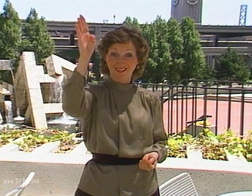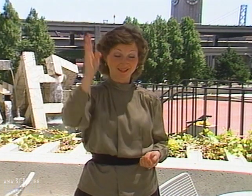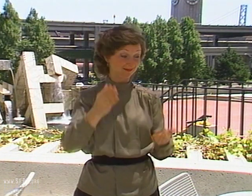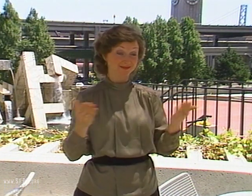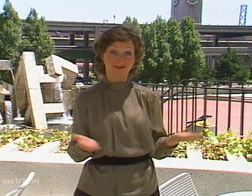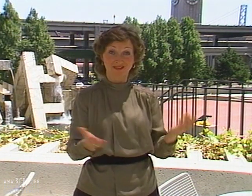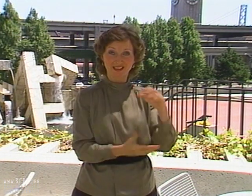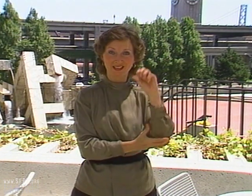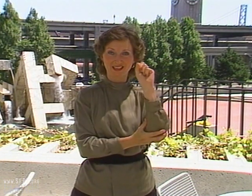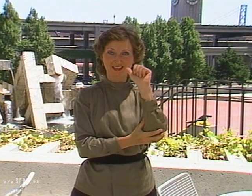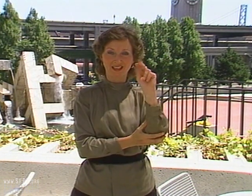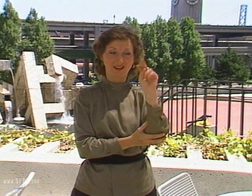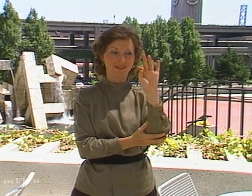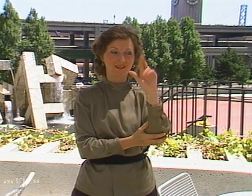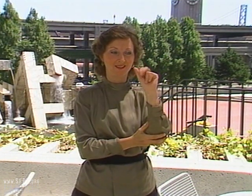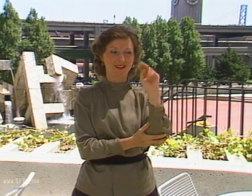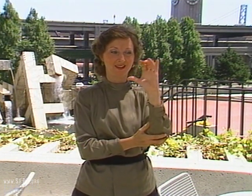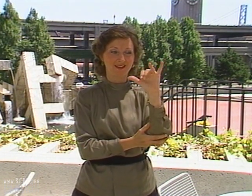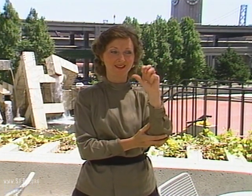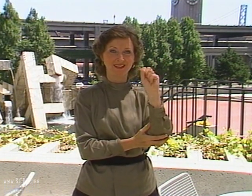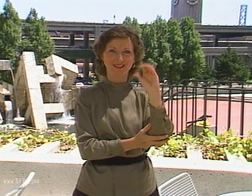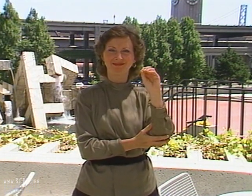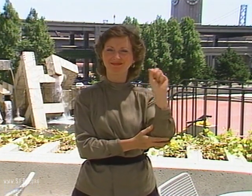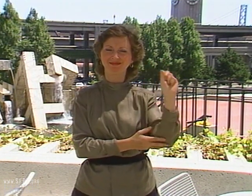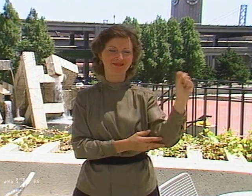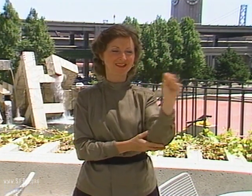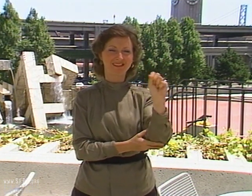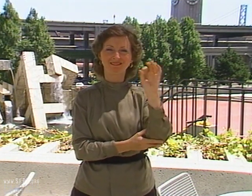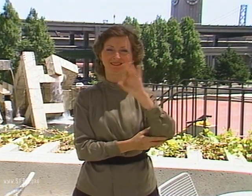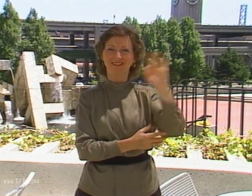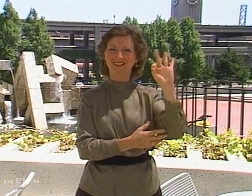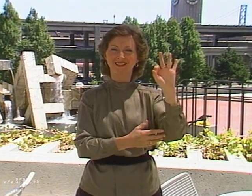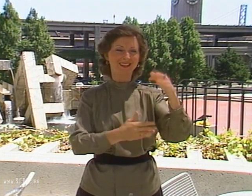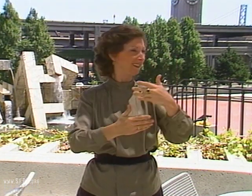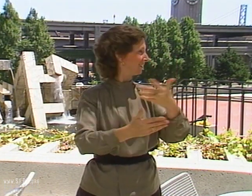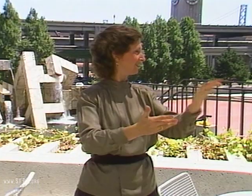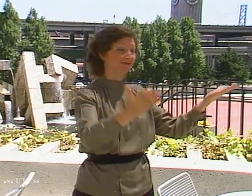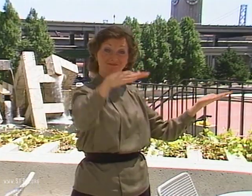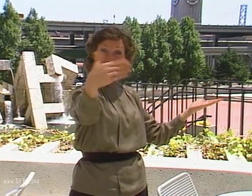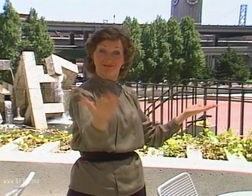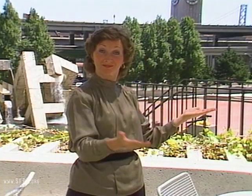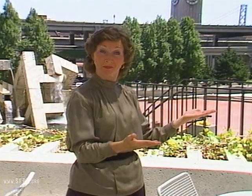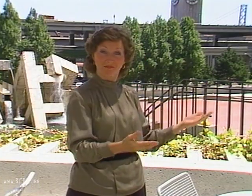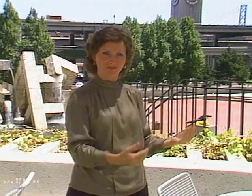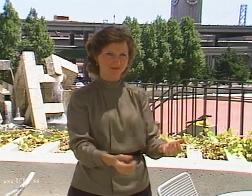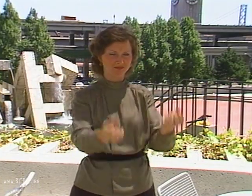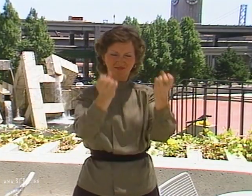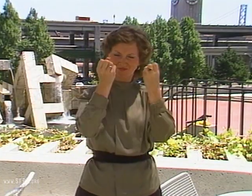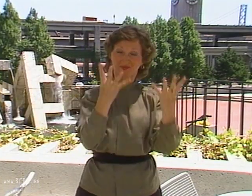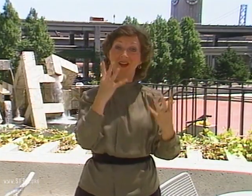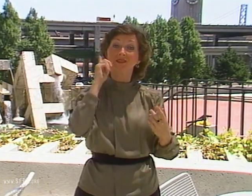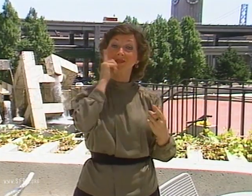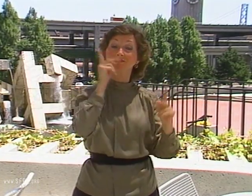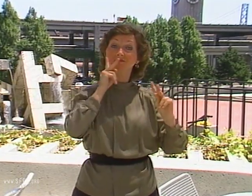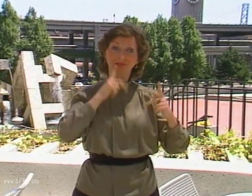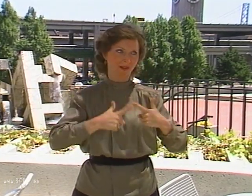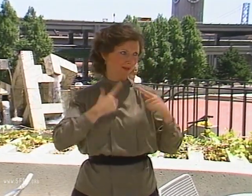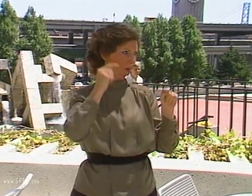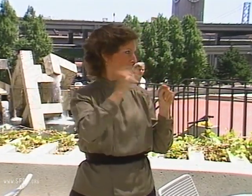Hello, and welcome to San Francisco, the heart of the Bay Area. The Bay Area is comprised of many